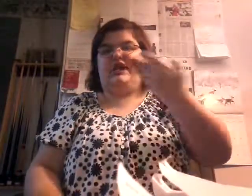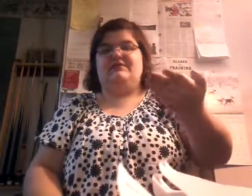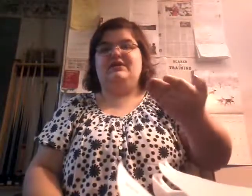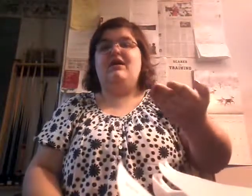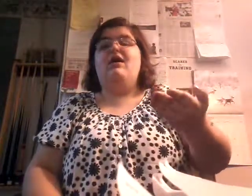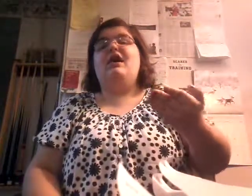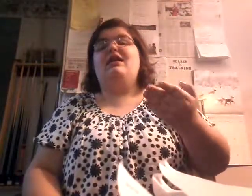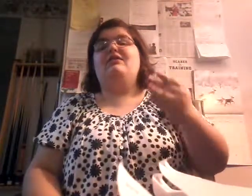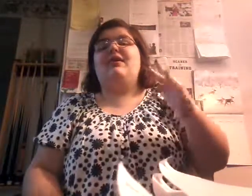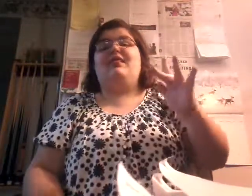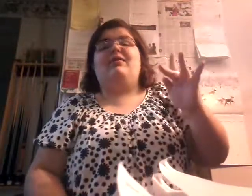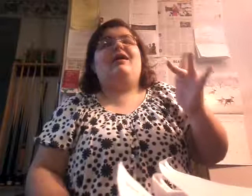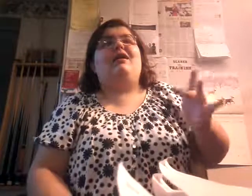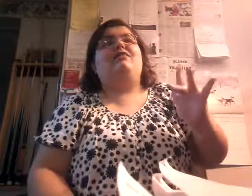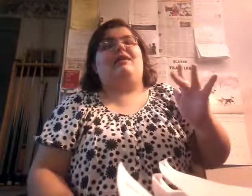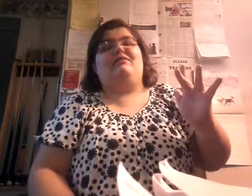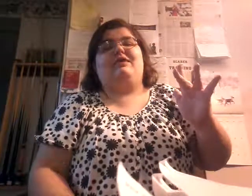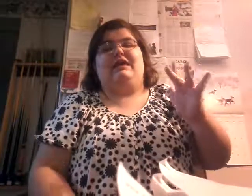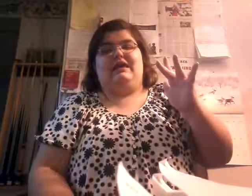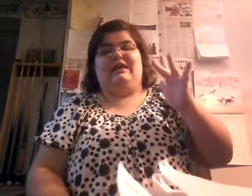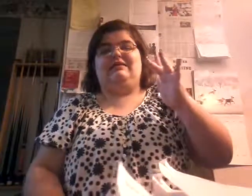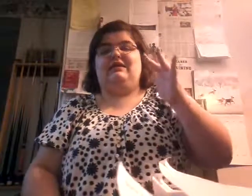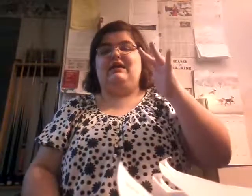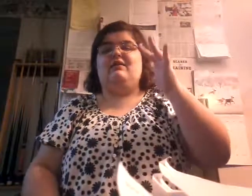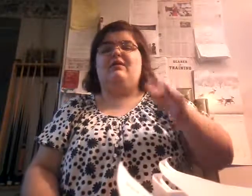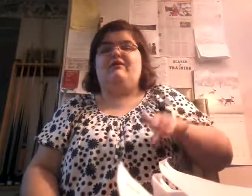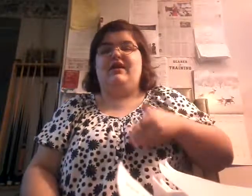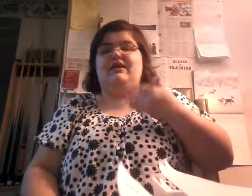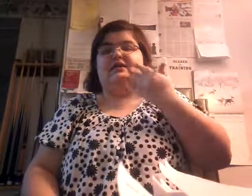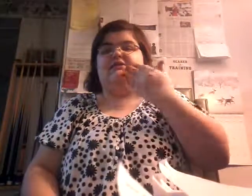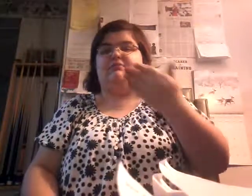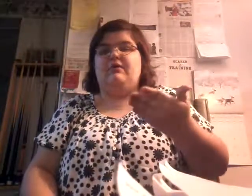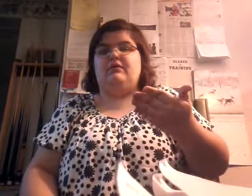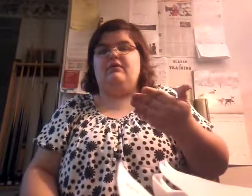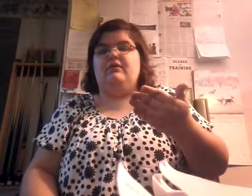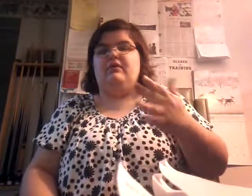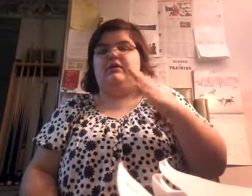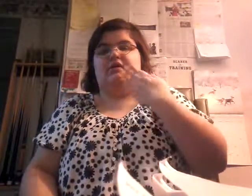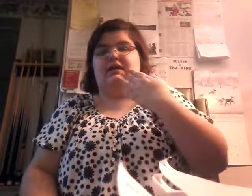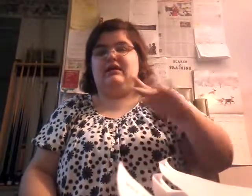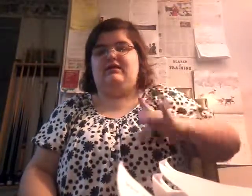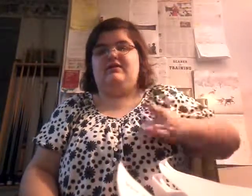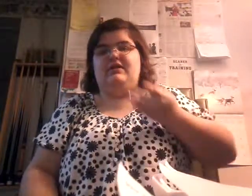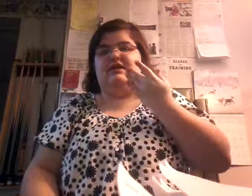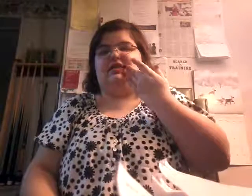ashamed. Another way of thinking it is thinking feeling spoke. If you think it that